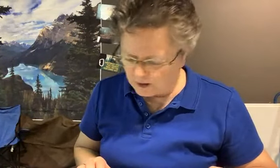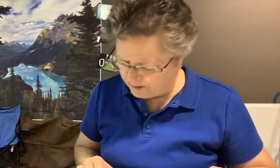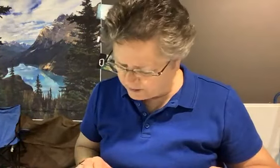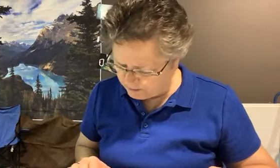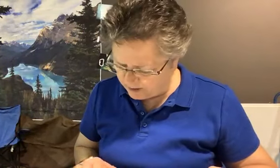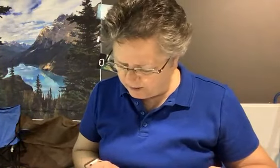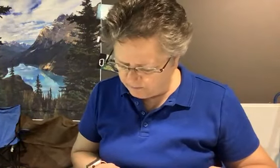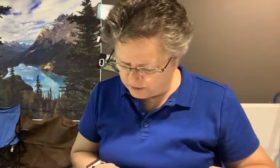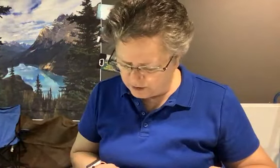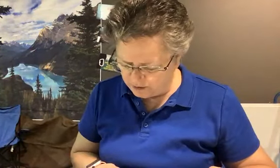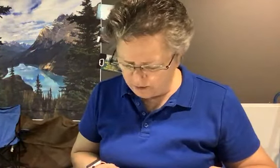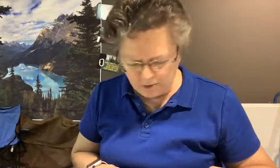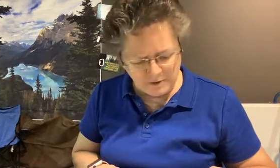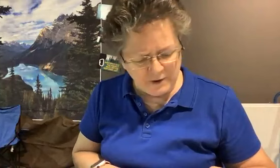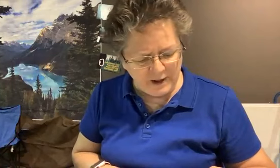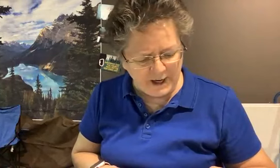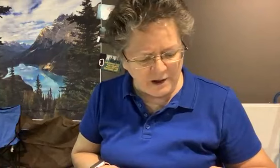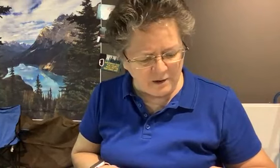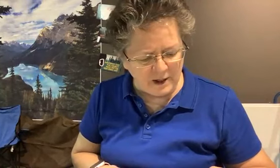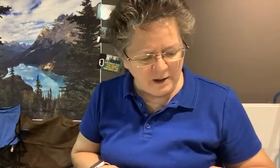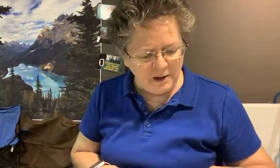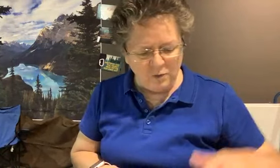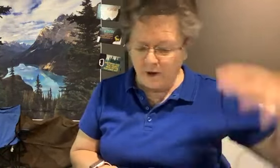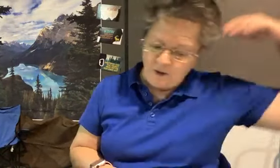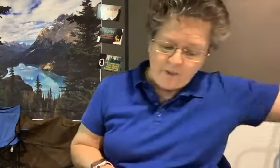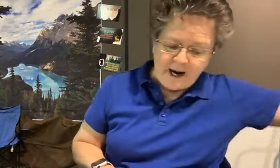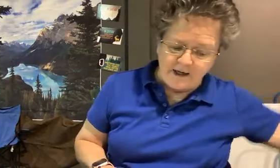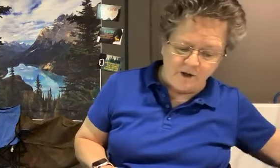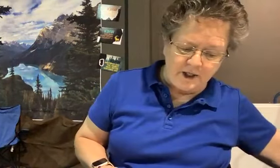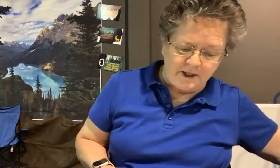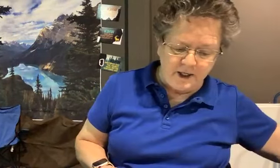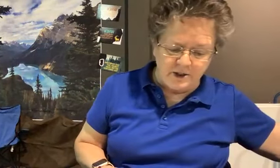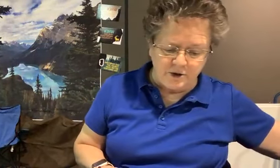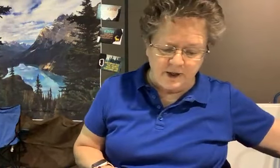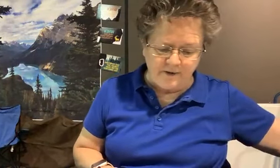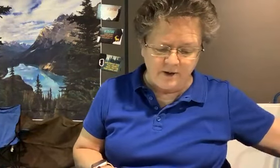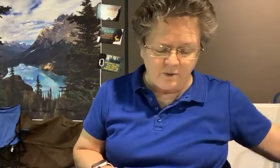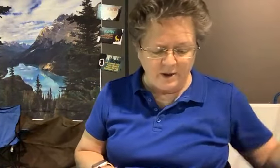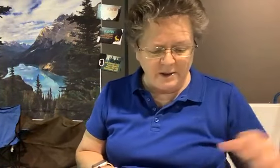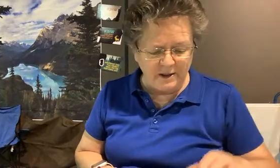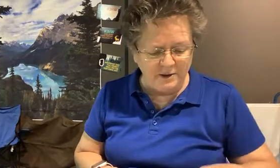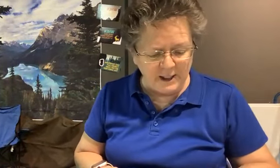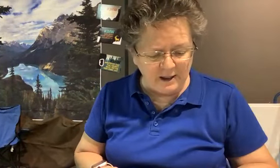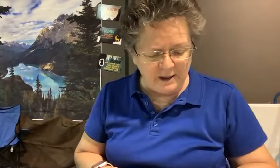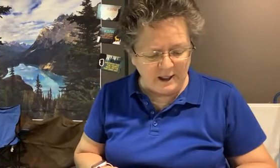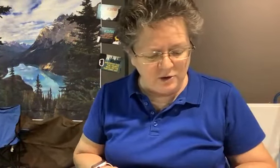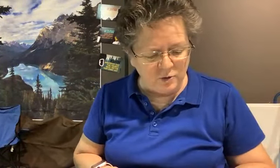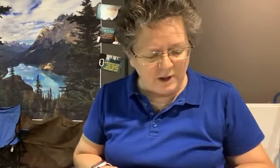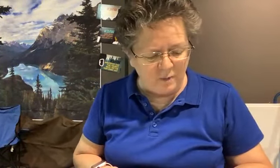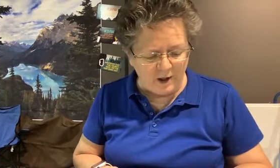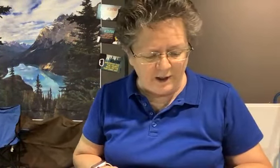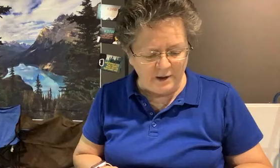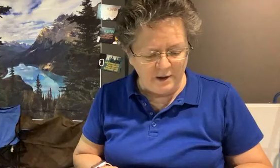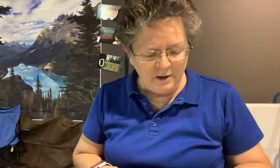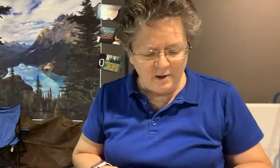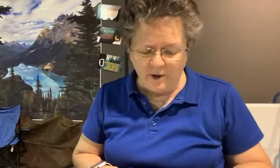Now this part in verse 2, the Lord was very angry. We can go back and look at the history of it, where it said in 2 Kings 21, you might